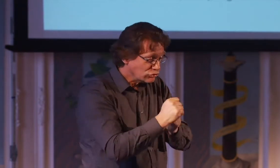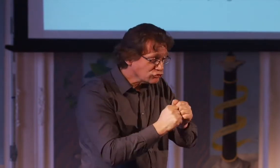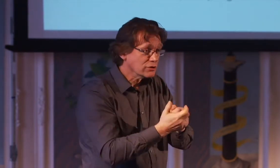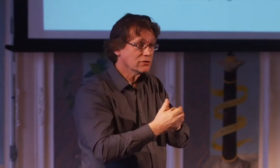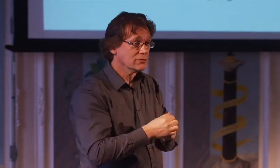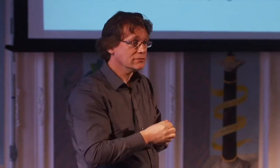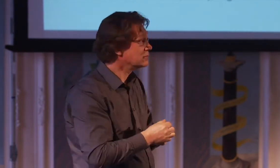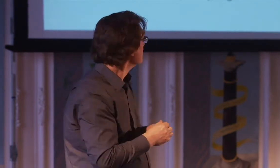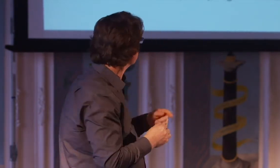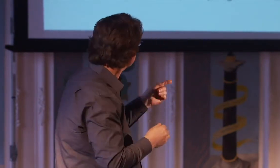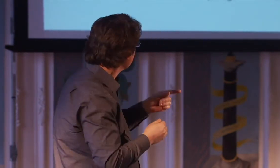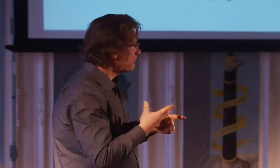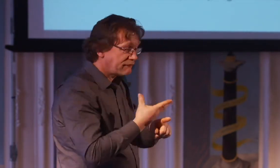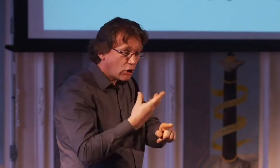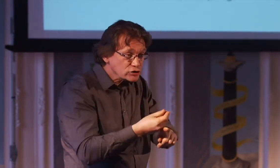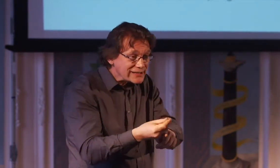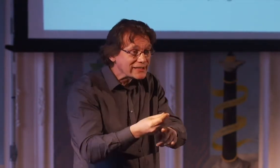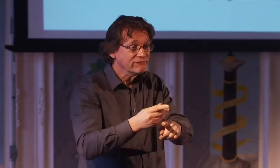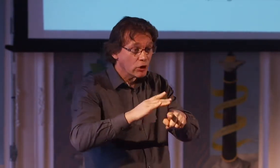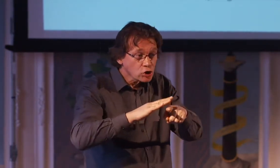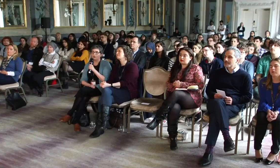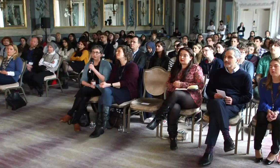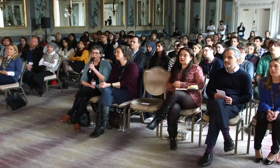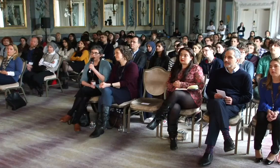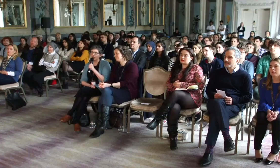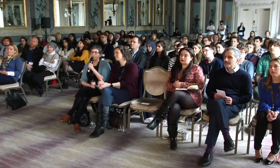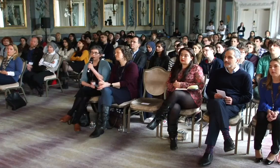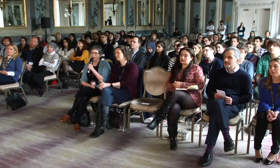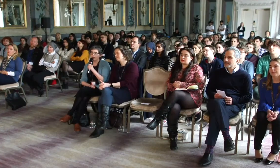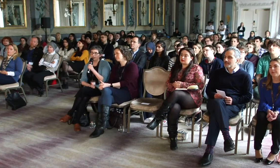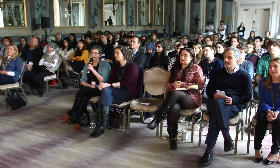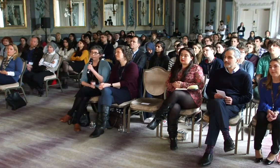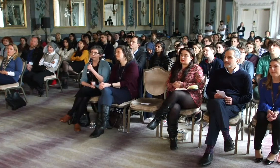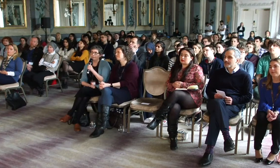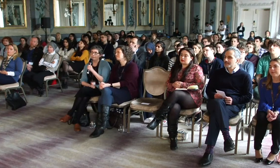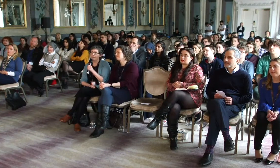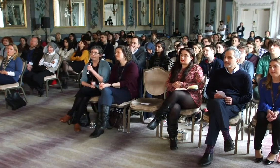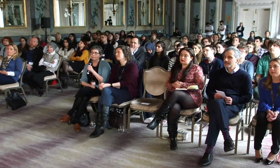own grammar, its own structure, it has its own phonology and morphology.